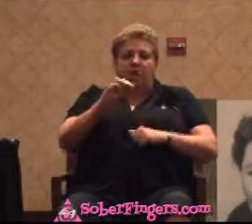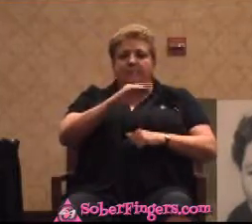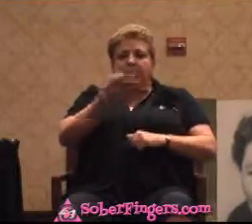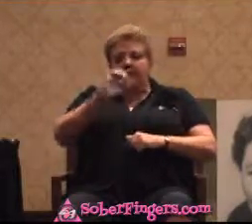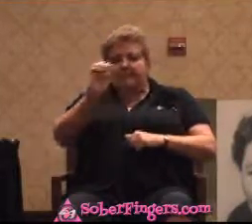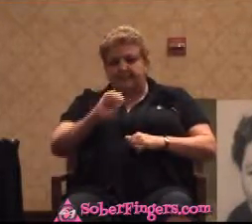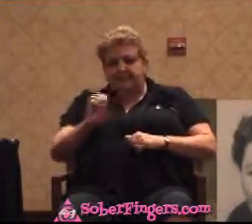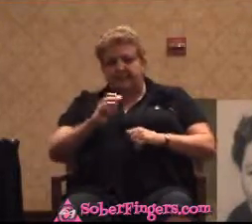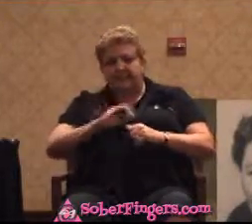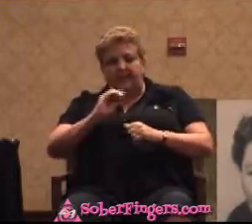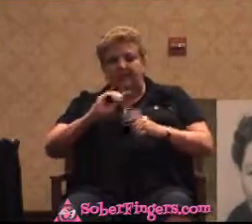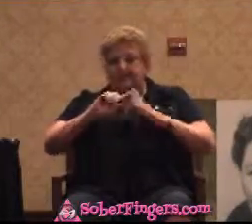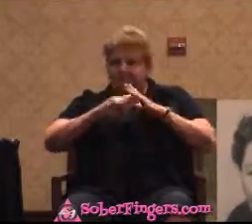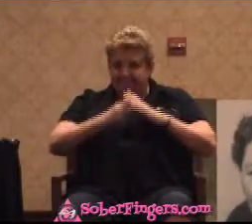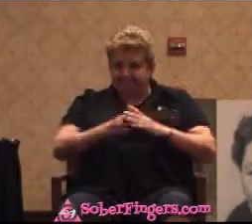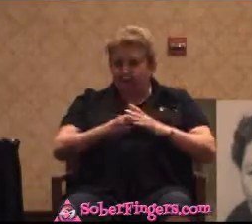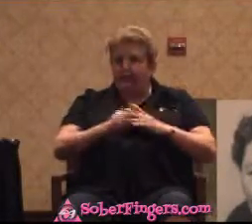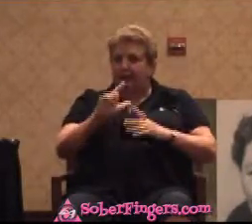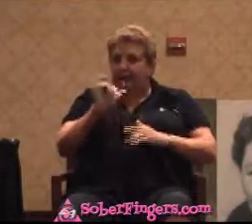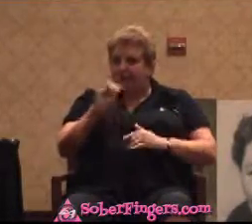daughter. And